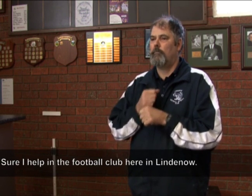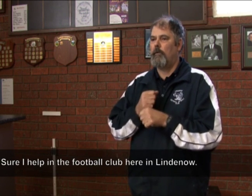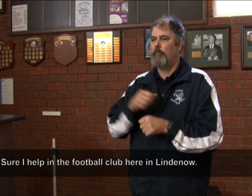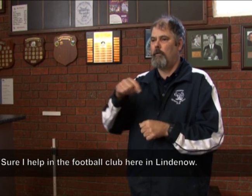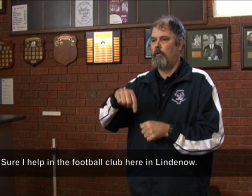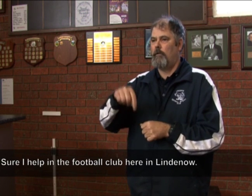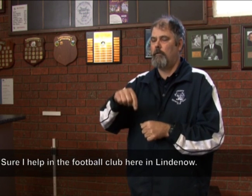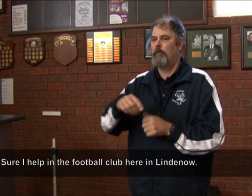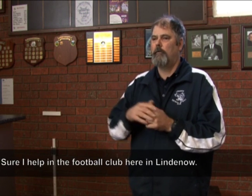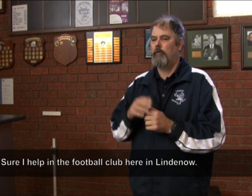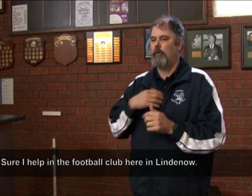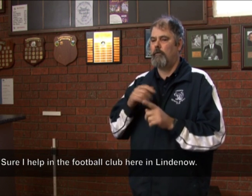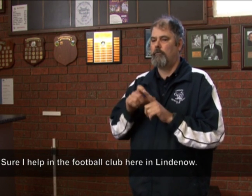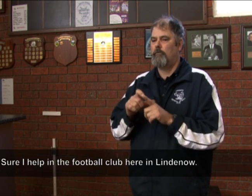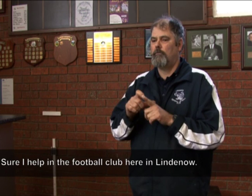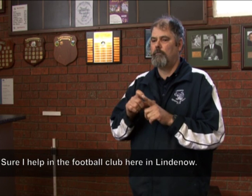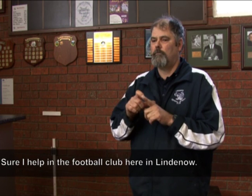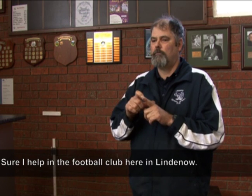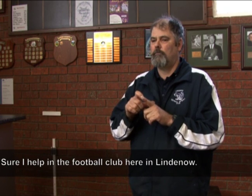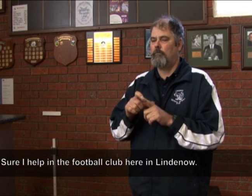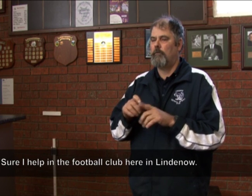Sure, I help with the football club here in Lindenau.